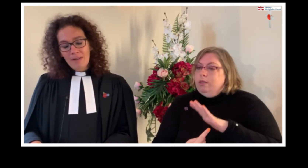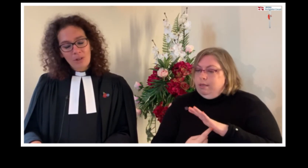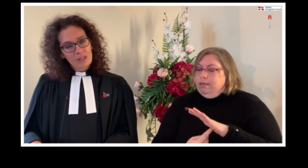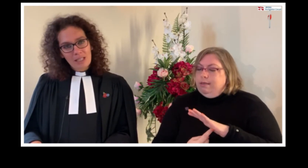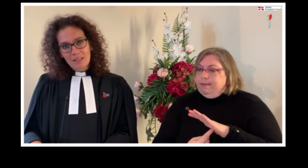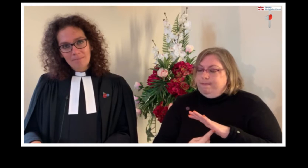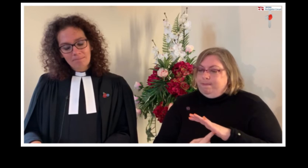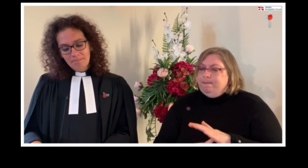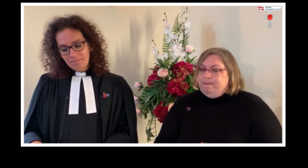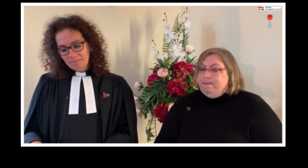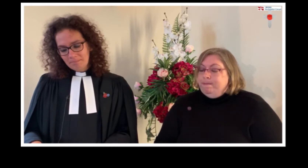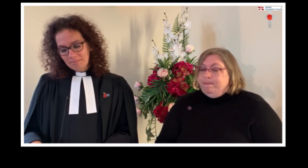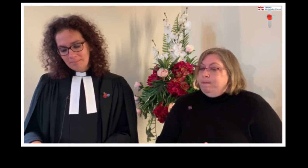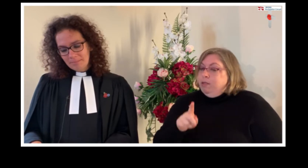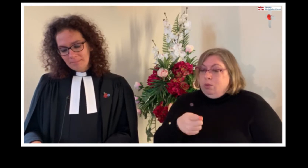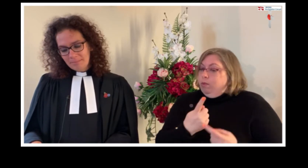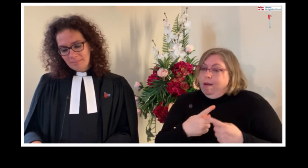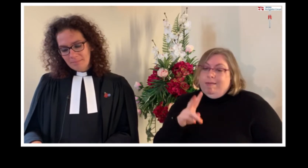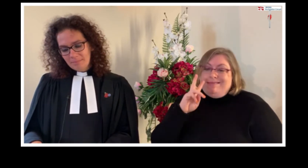whom you have not seen.